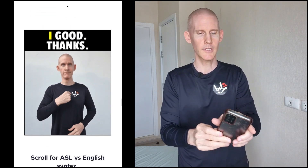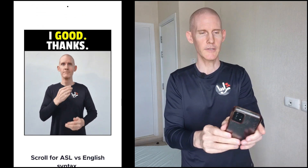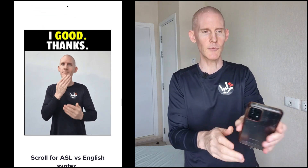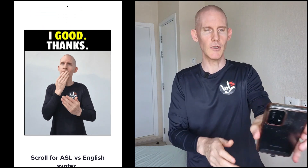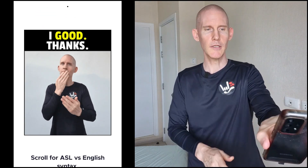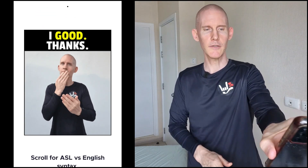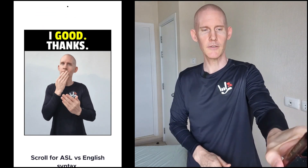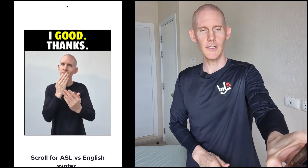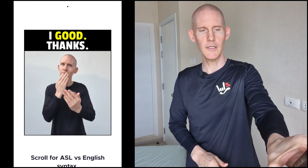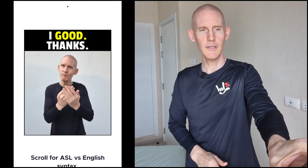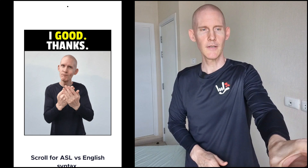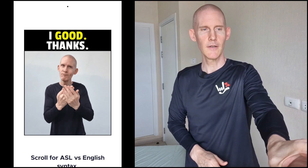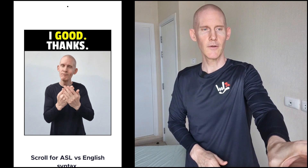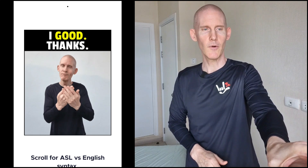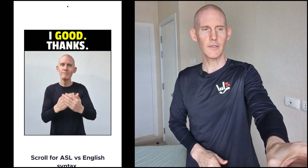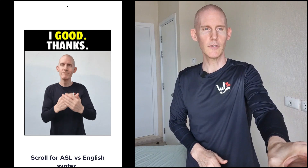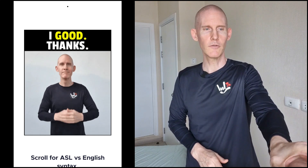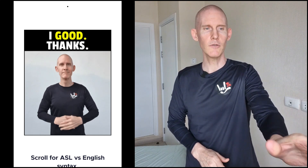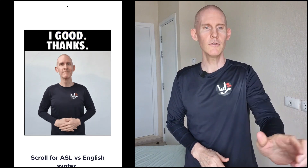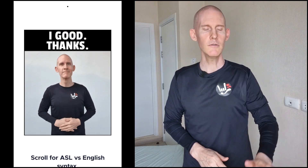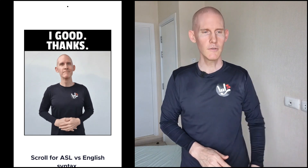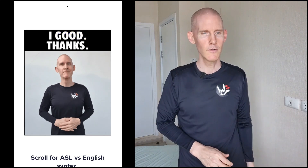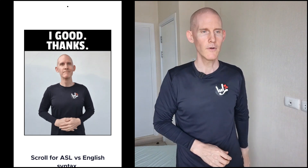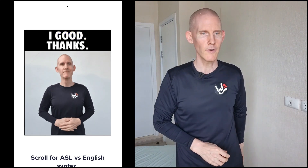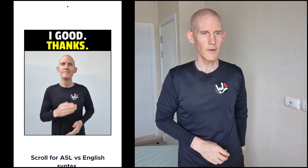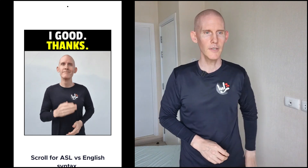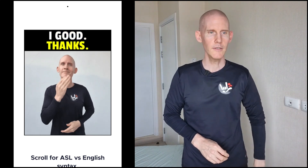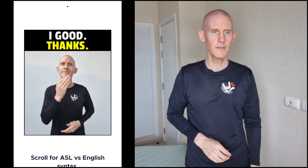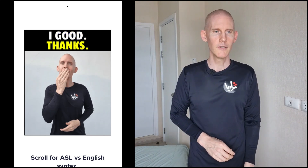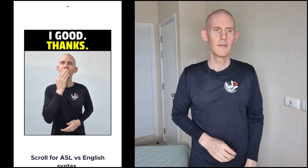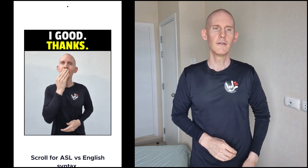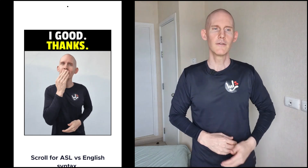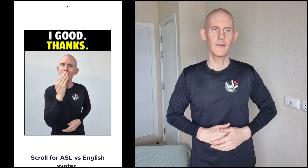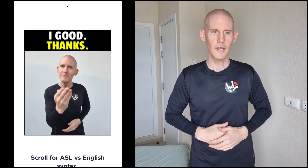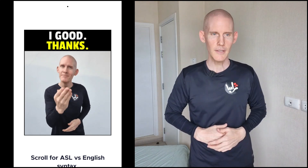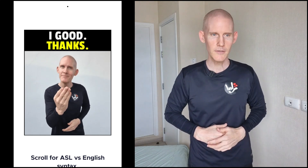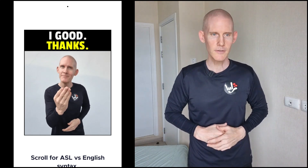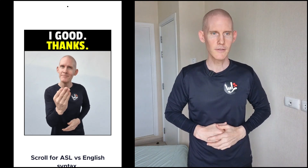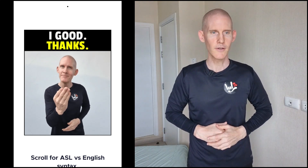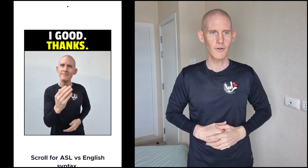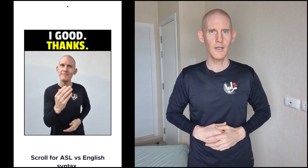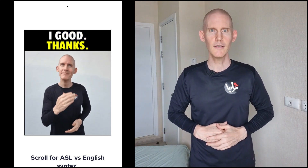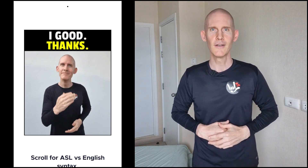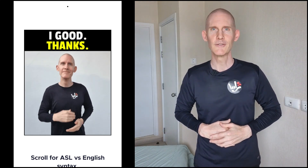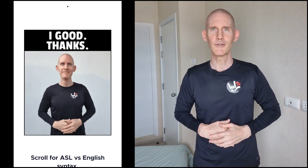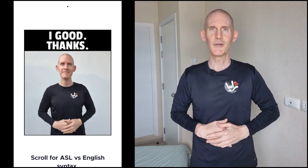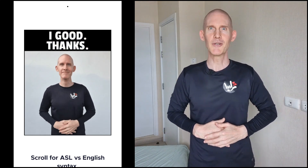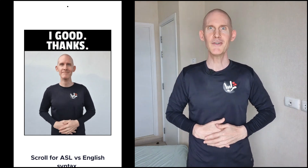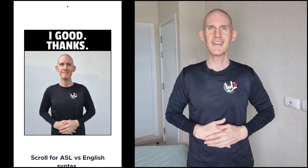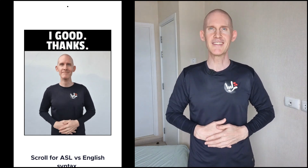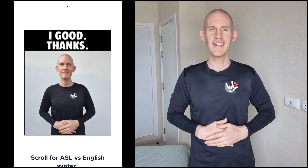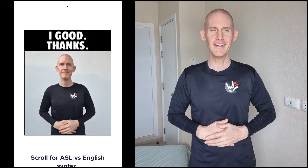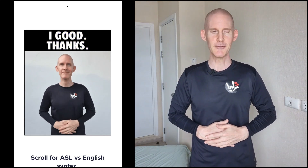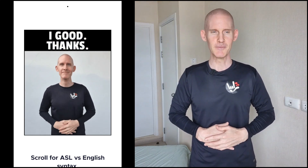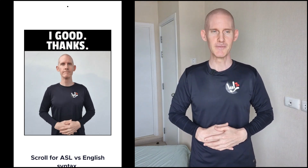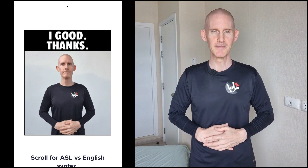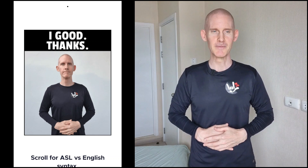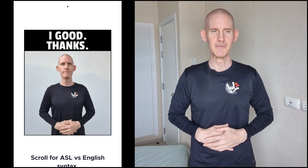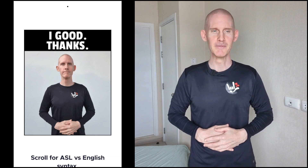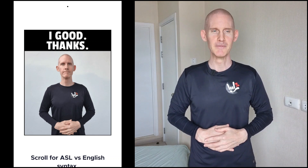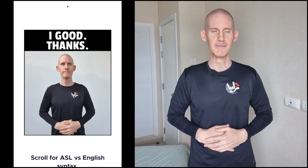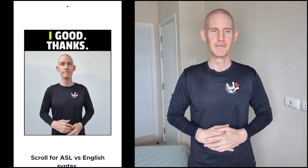right, let's get some practice signing. Watch it through. All right, thanks. Okay, so here we go. Let's sign it.